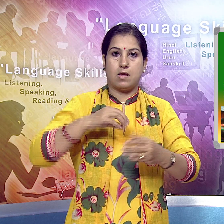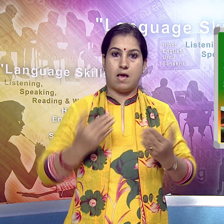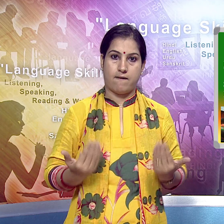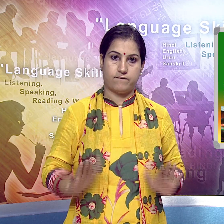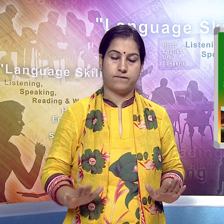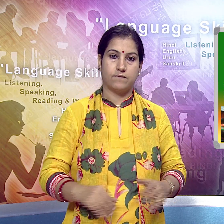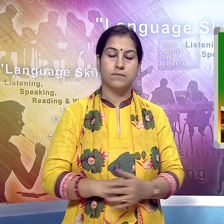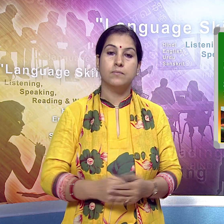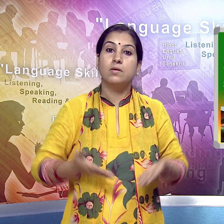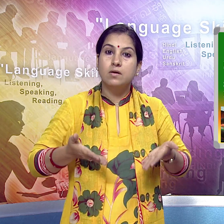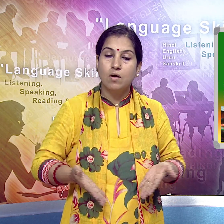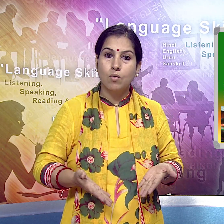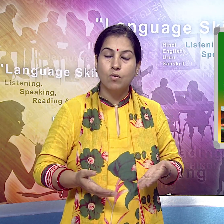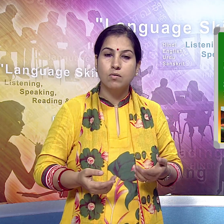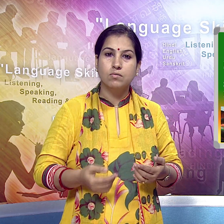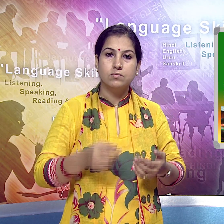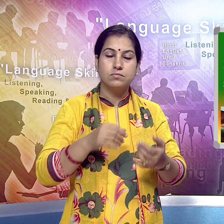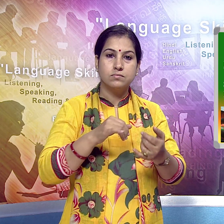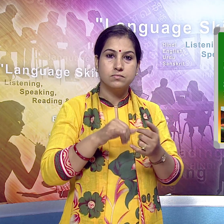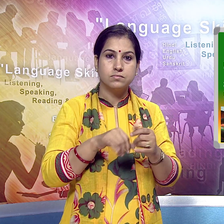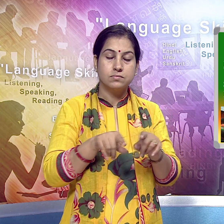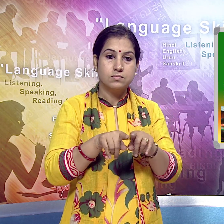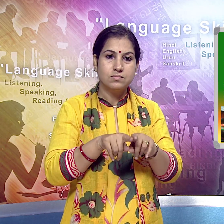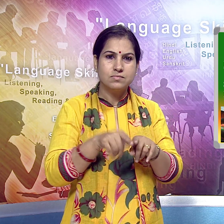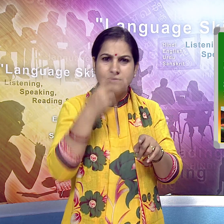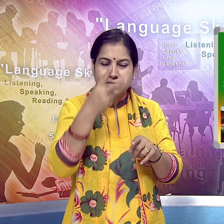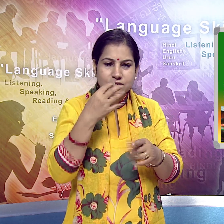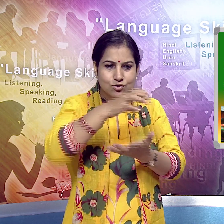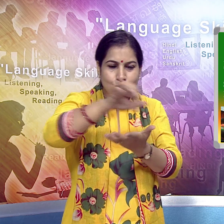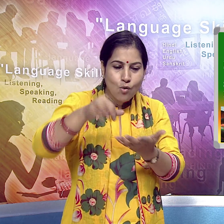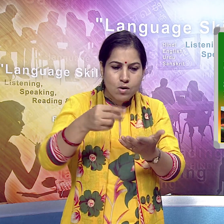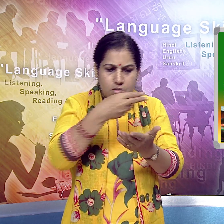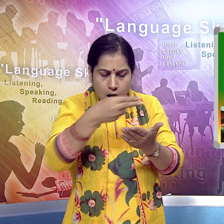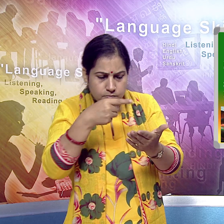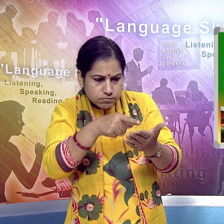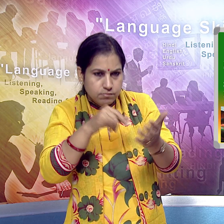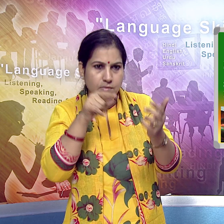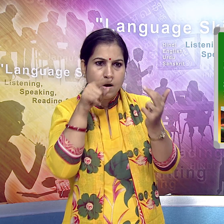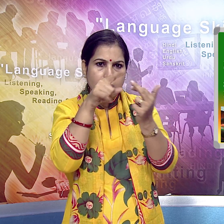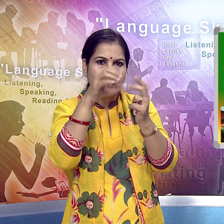and now salts are fortified with the iodine. You get the iodized salt.